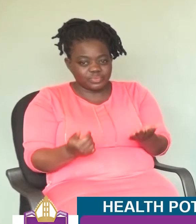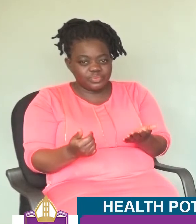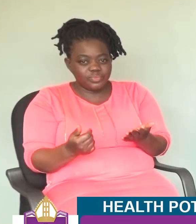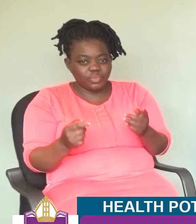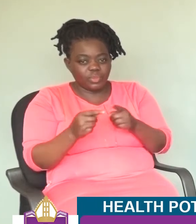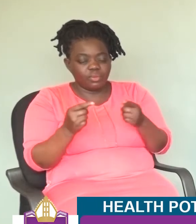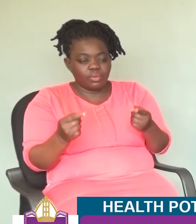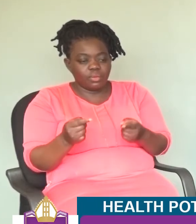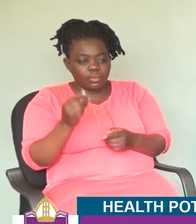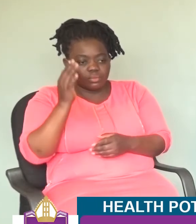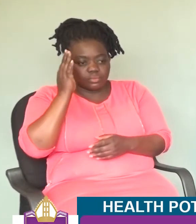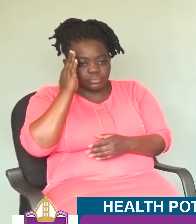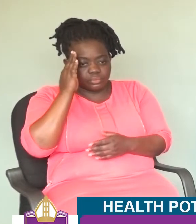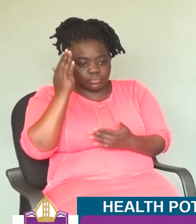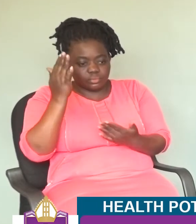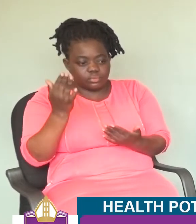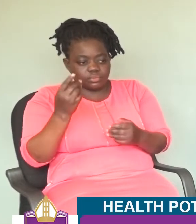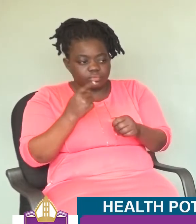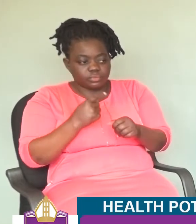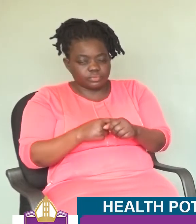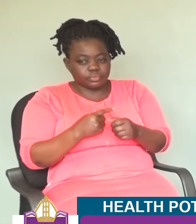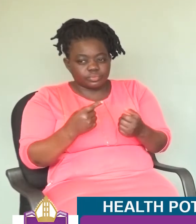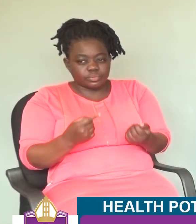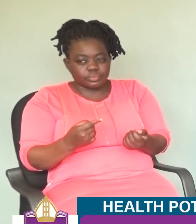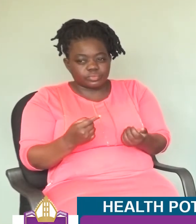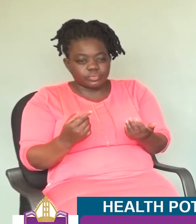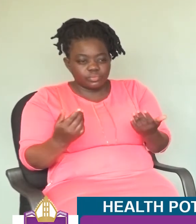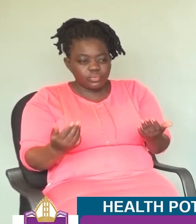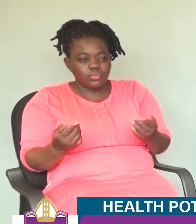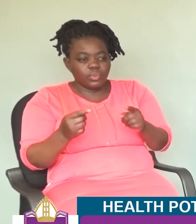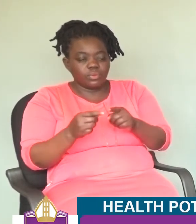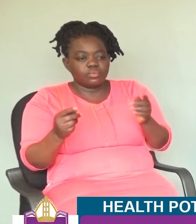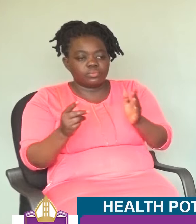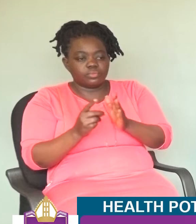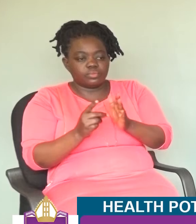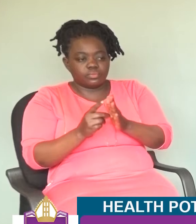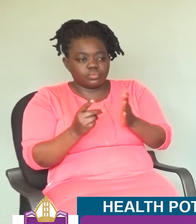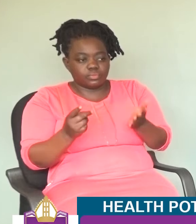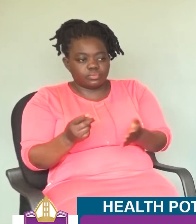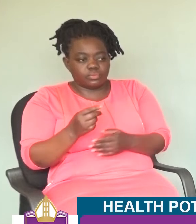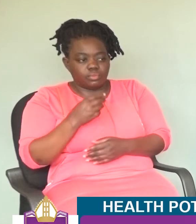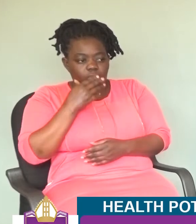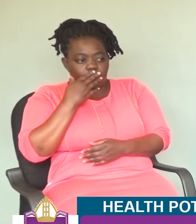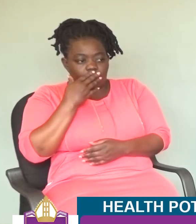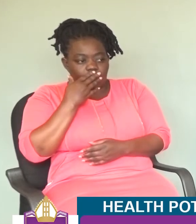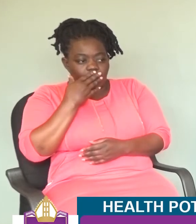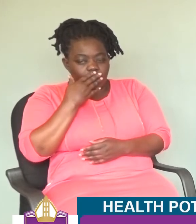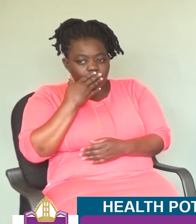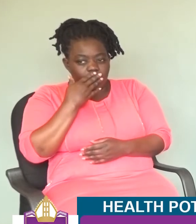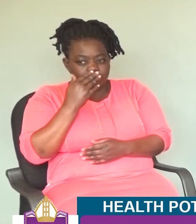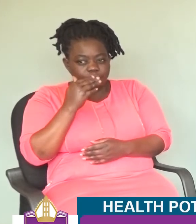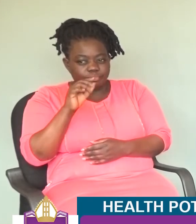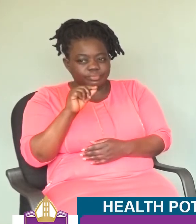are detected early, you know, during the antenatal attendance and things like that, and then the doctor will be able to be dealt with. Okay.